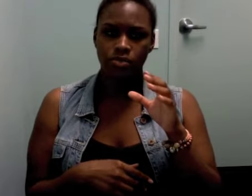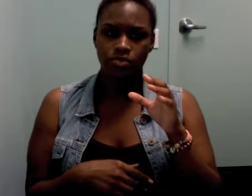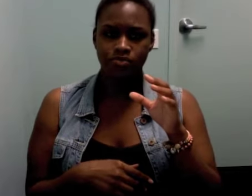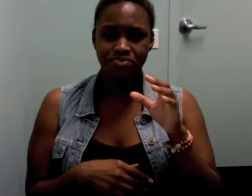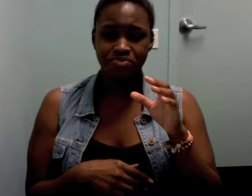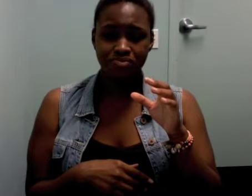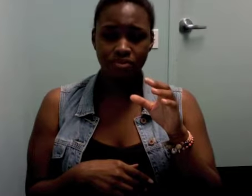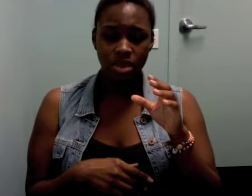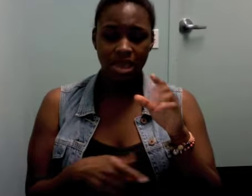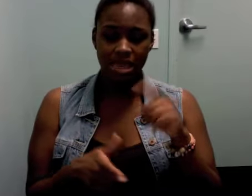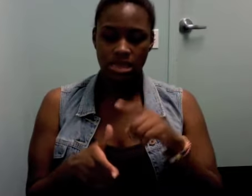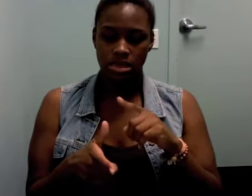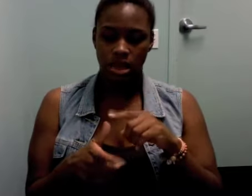Royalex, which is an ABS foam,